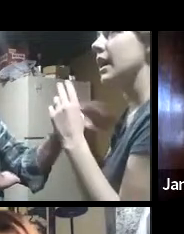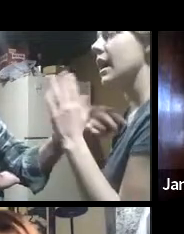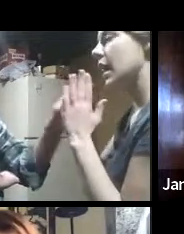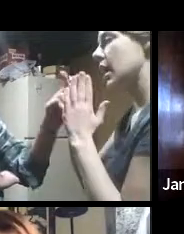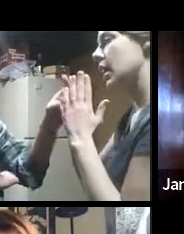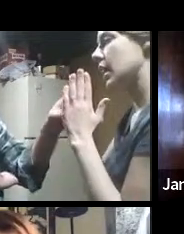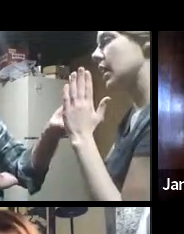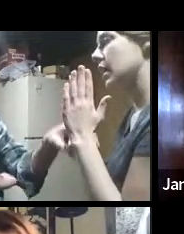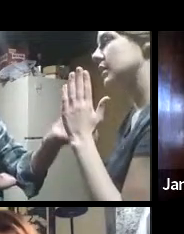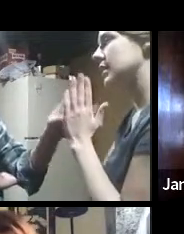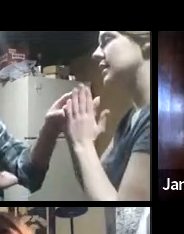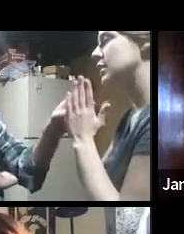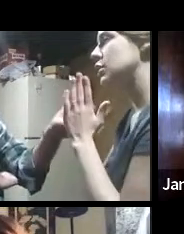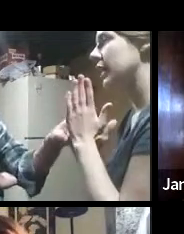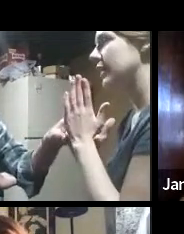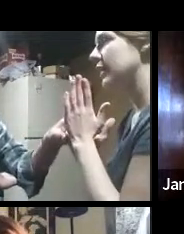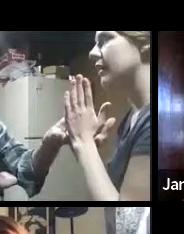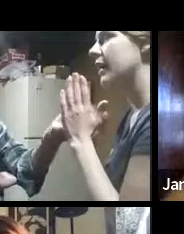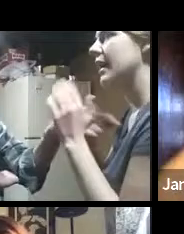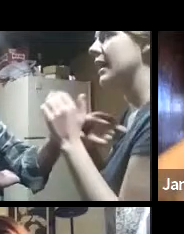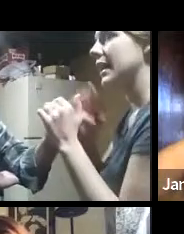agenda.